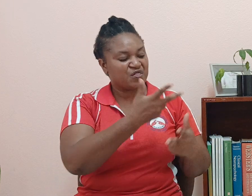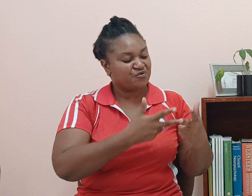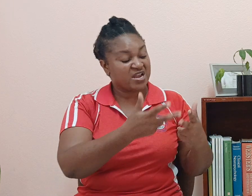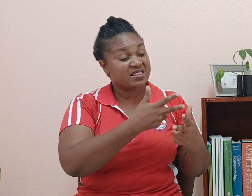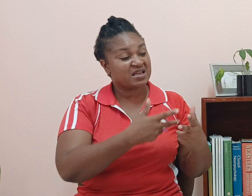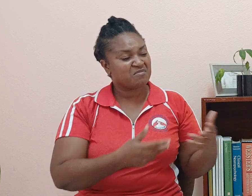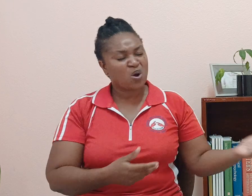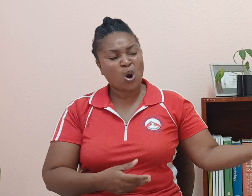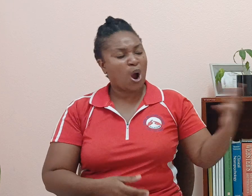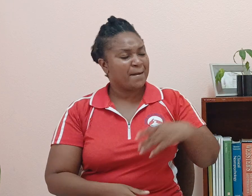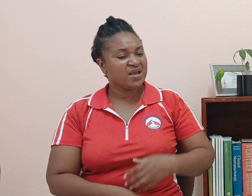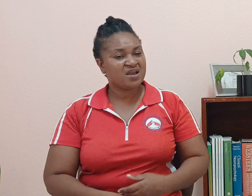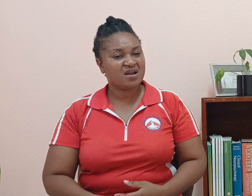When he saw what had happened,